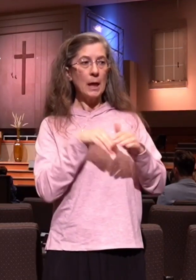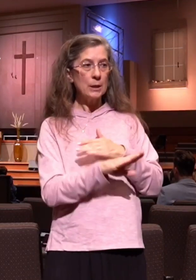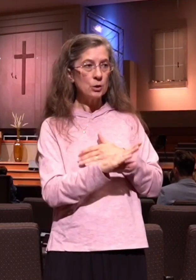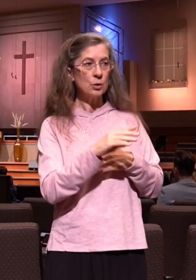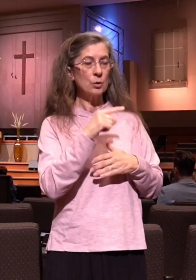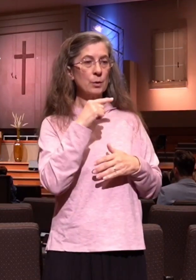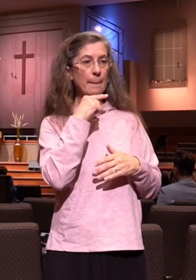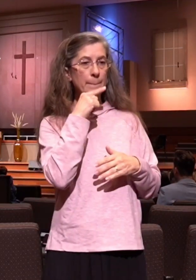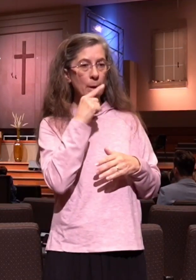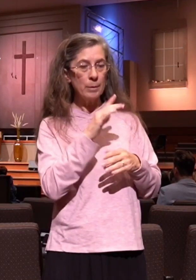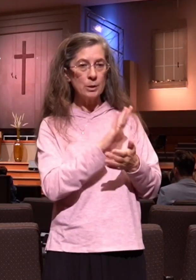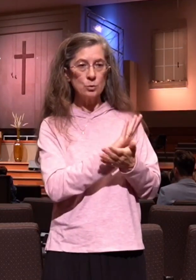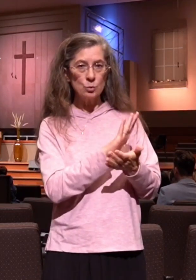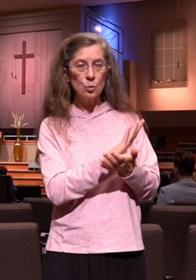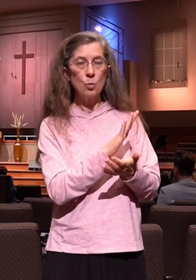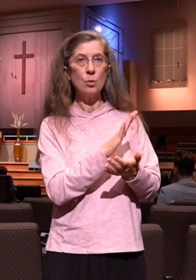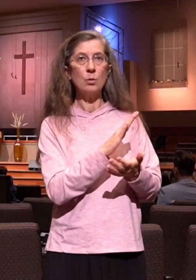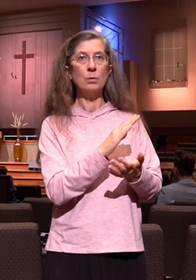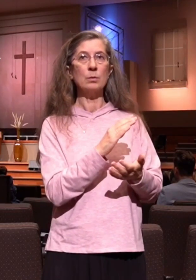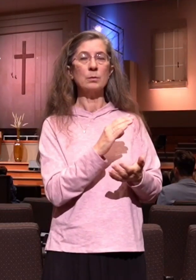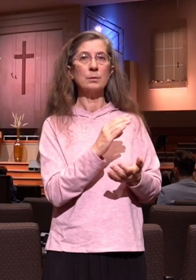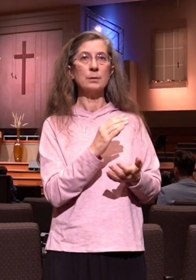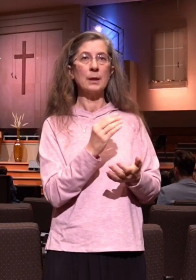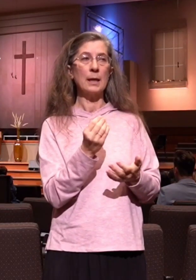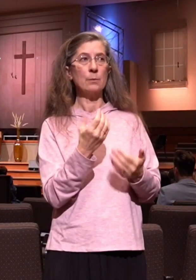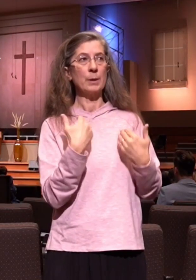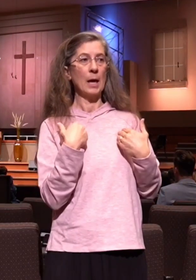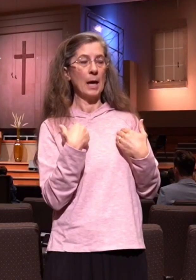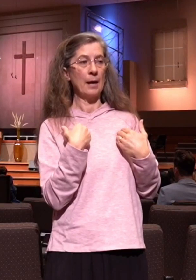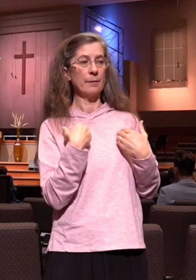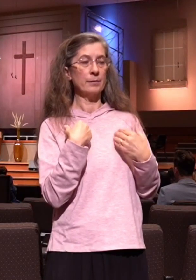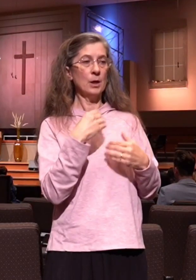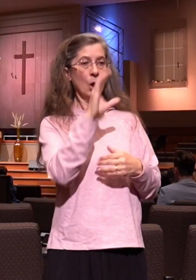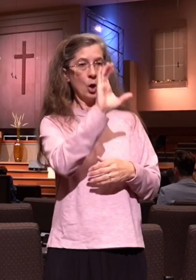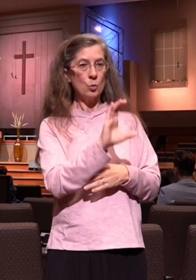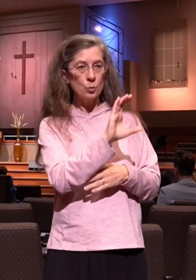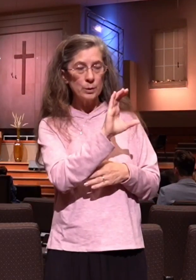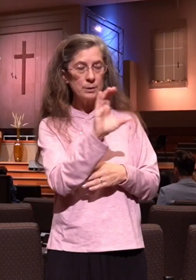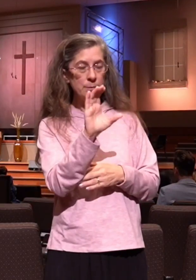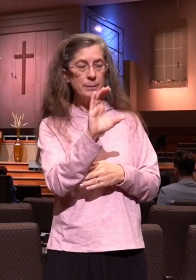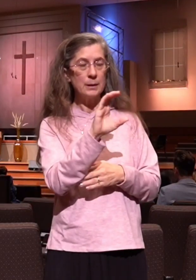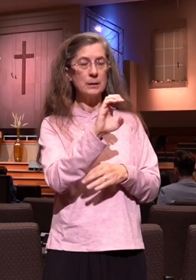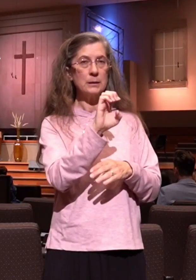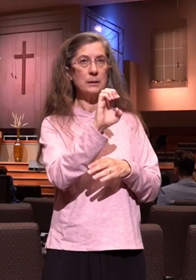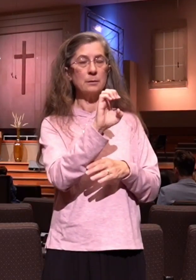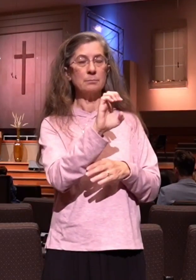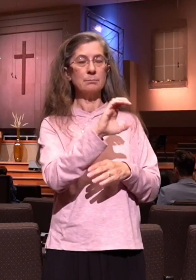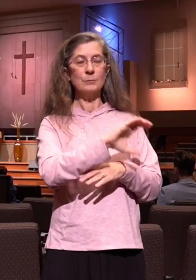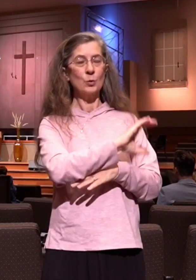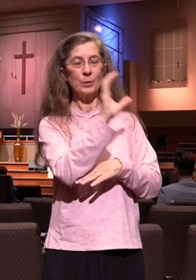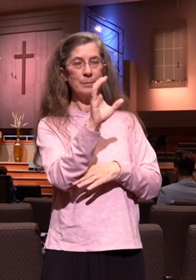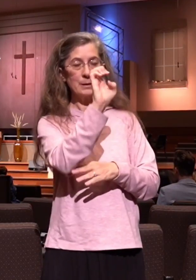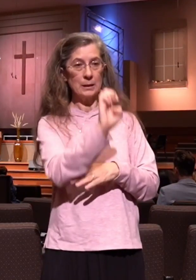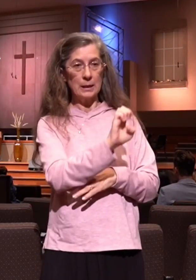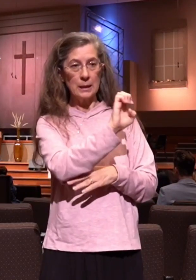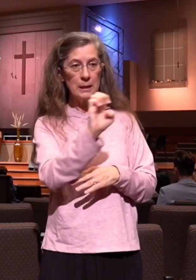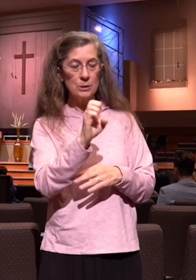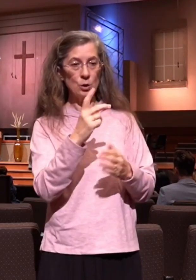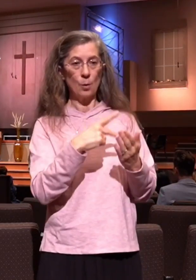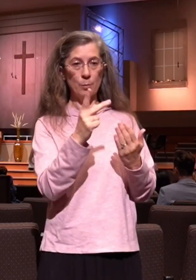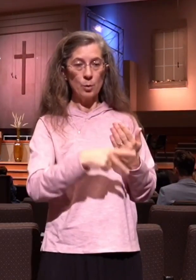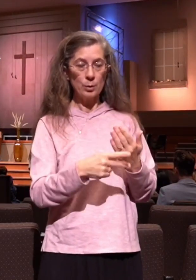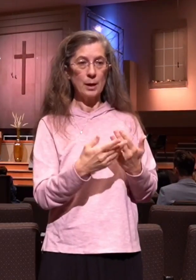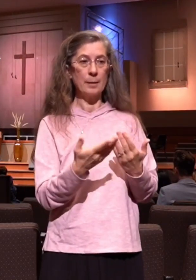and do a kind of a Christmas and Easter program where we present the gospel and of course have some other activities there, and sometimes